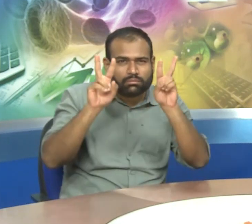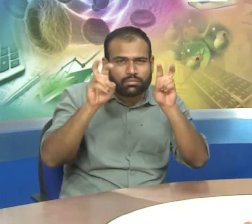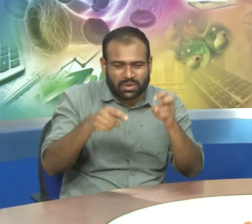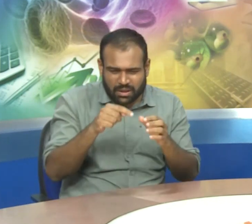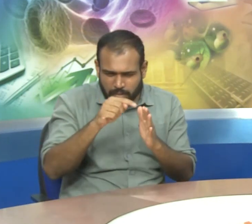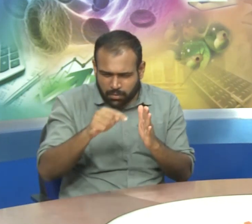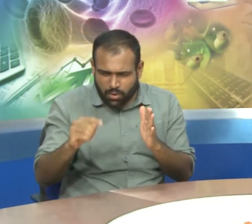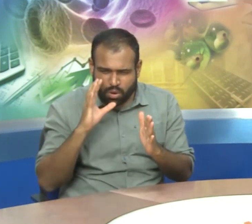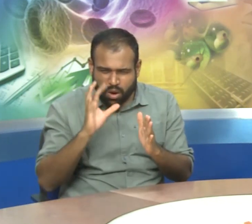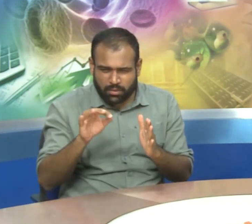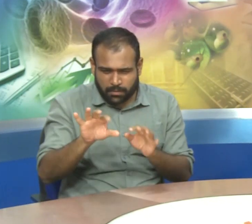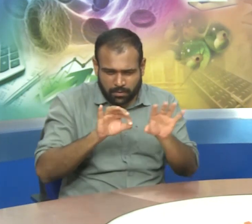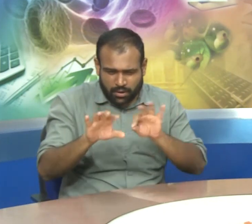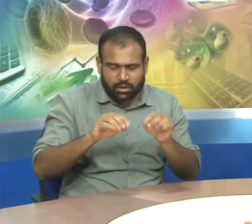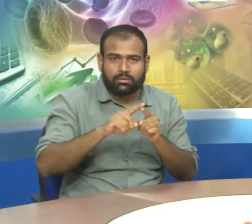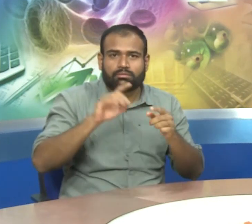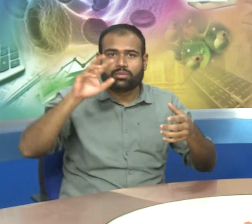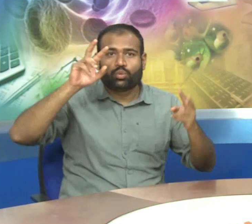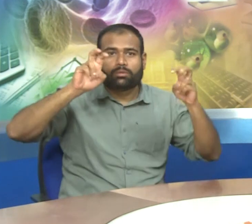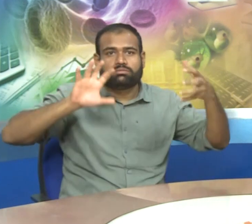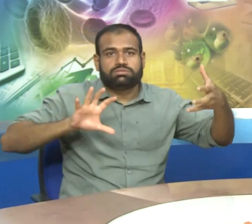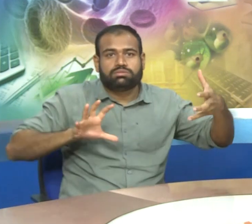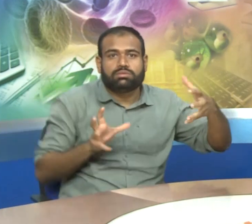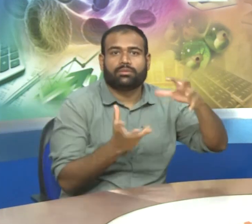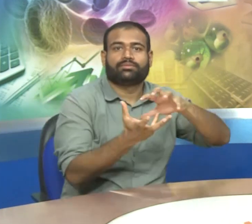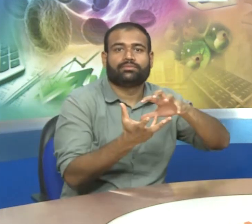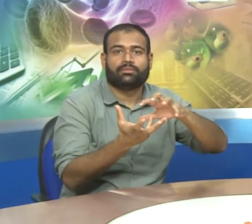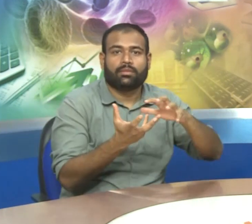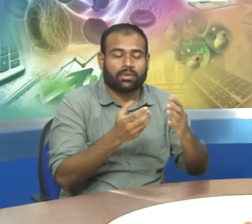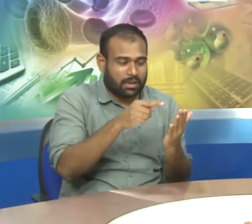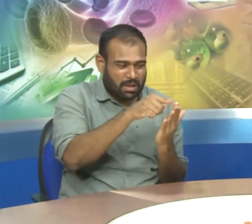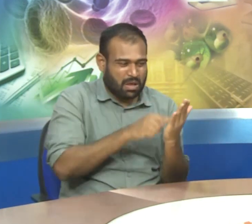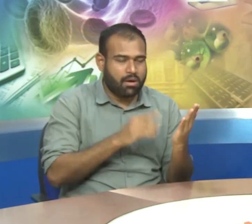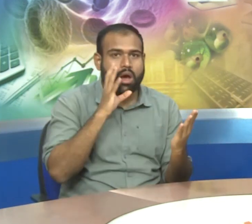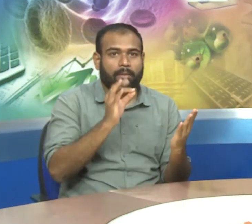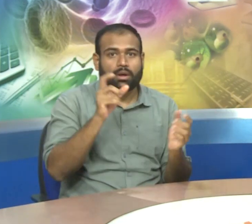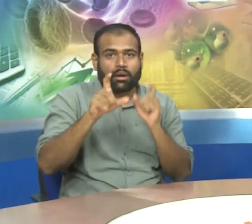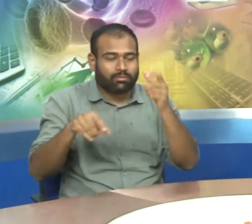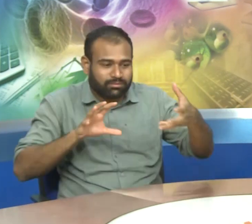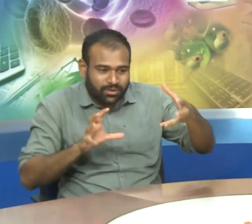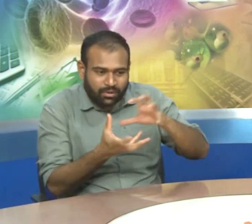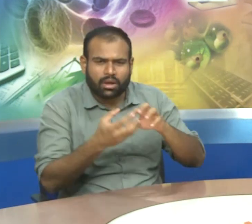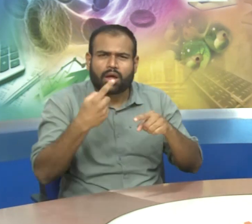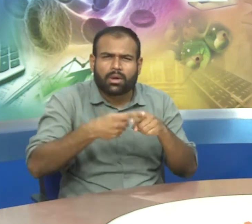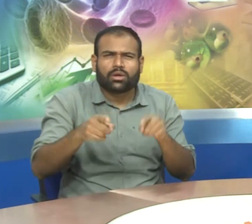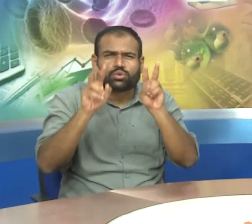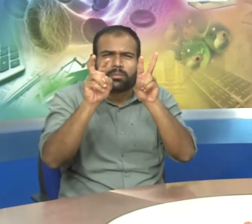In this type of service, content of the documents are condensed or summarized along